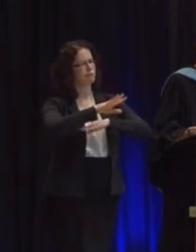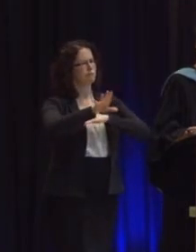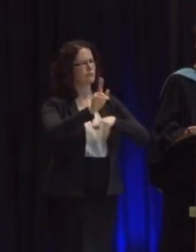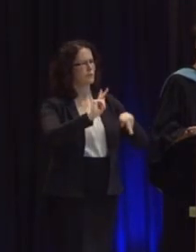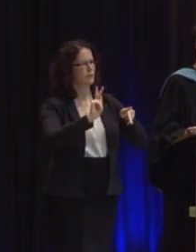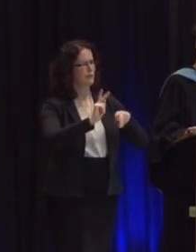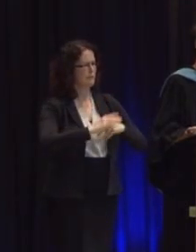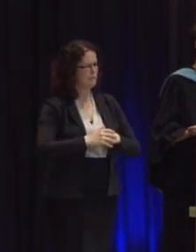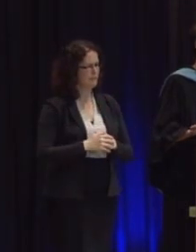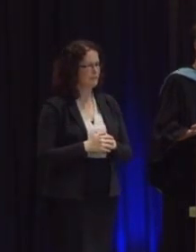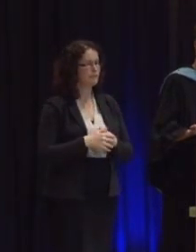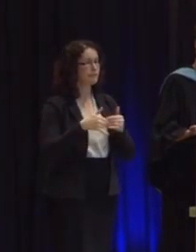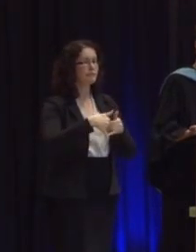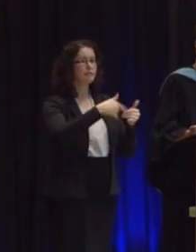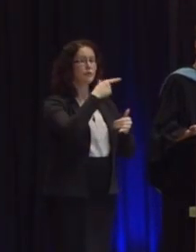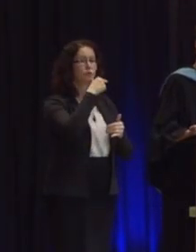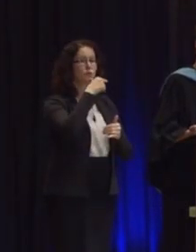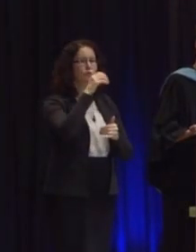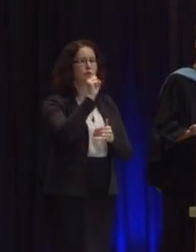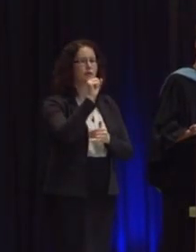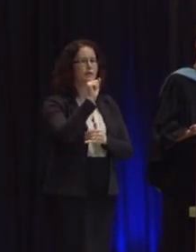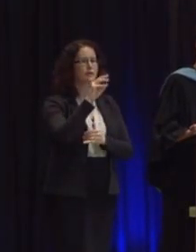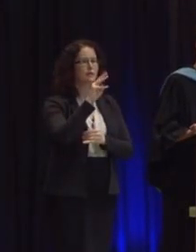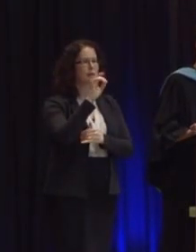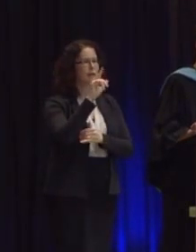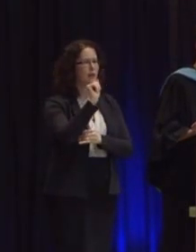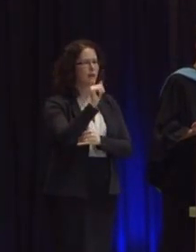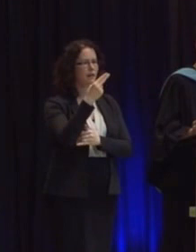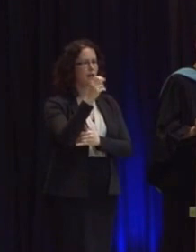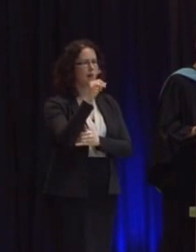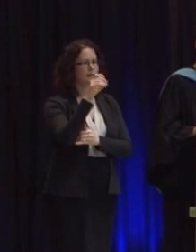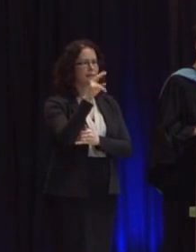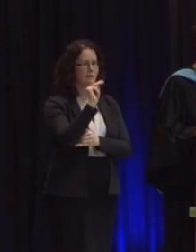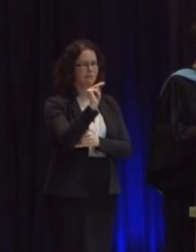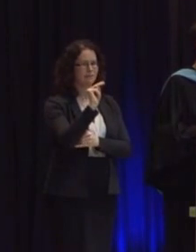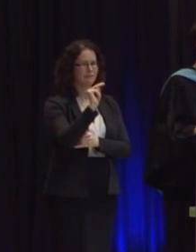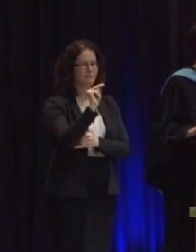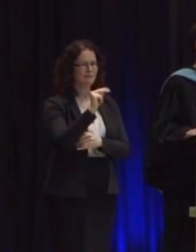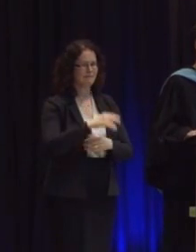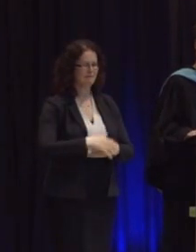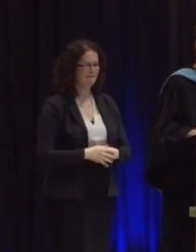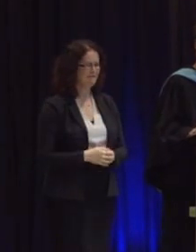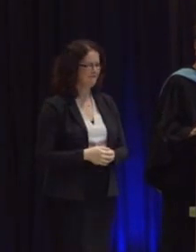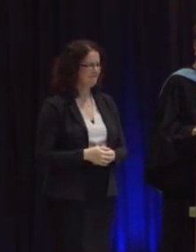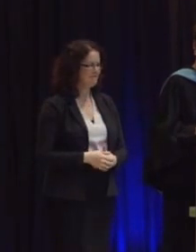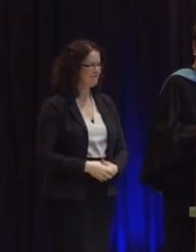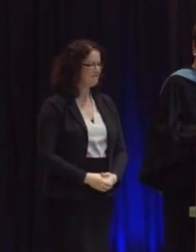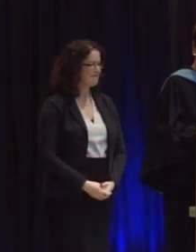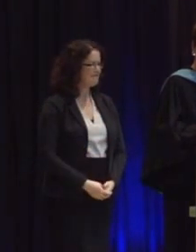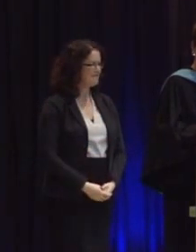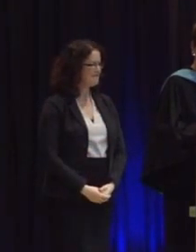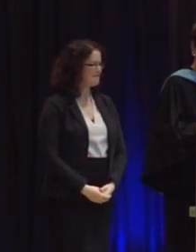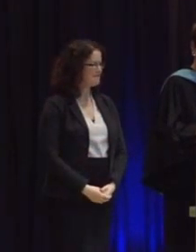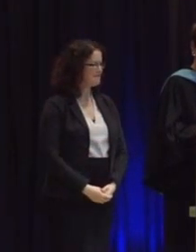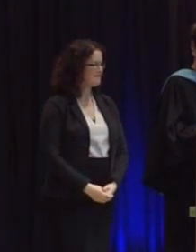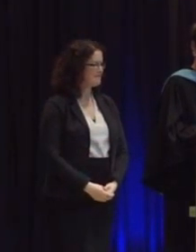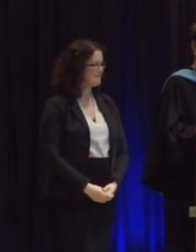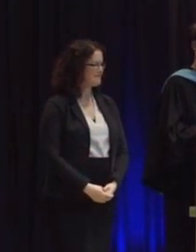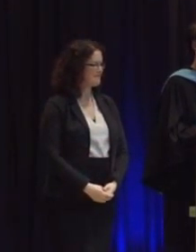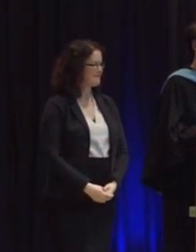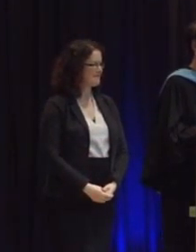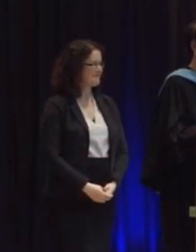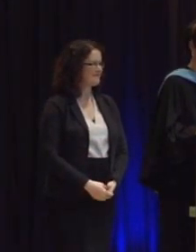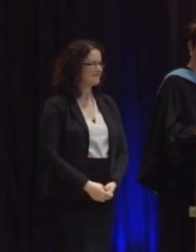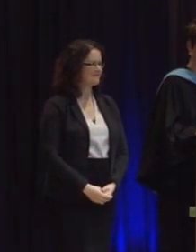The recipient is Samantha Hudson, Natural Resources Environmental Technology.